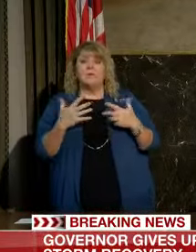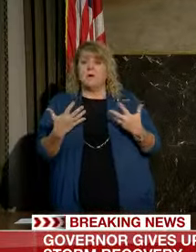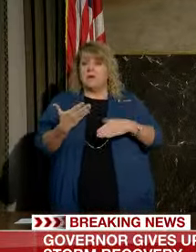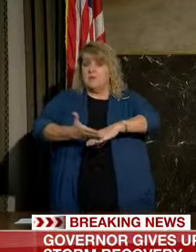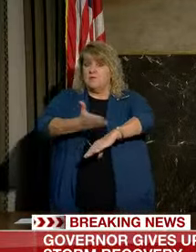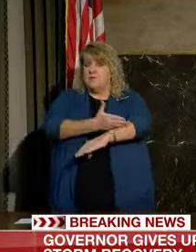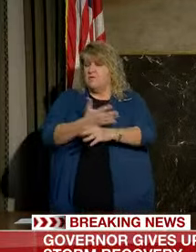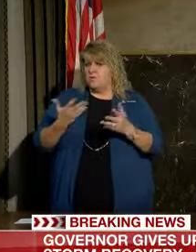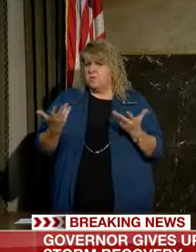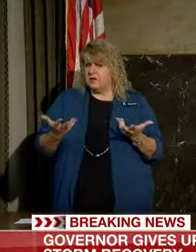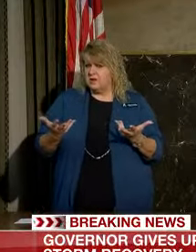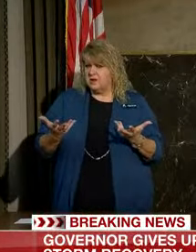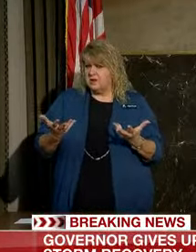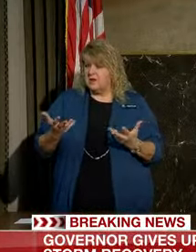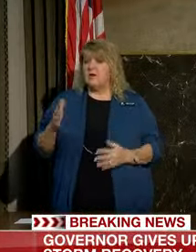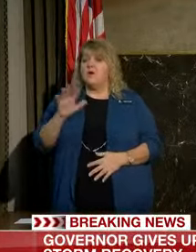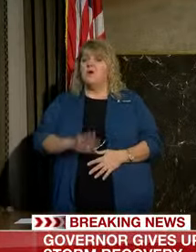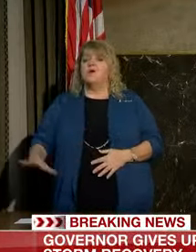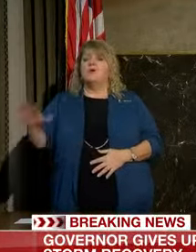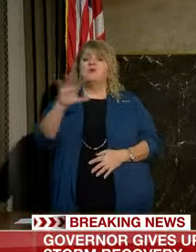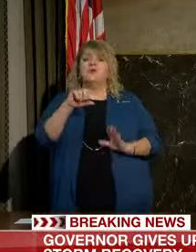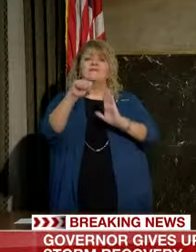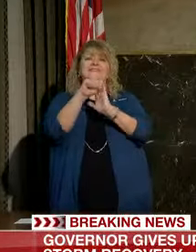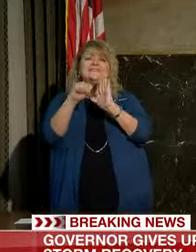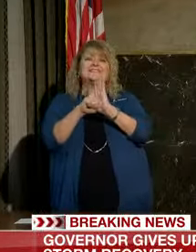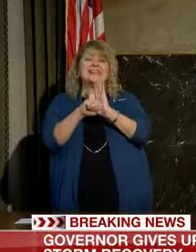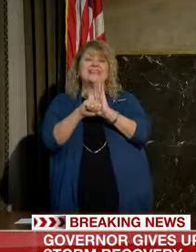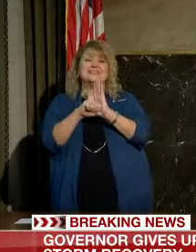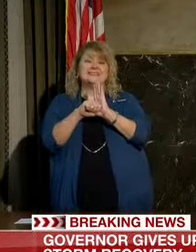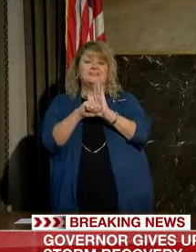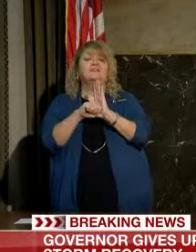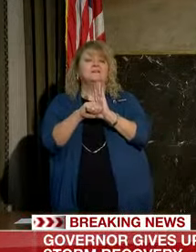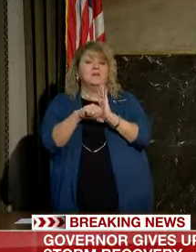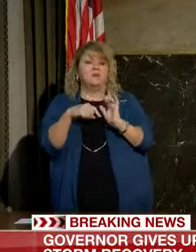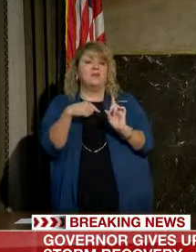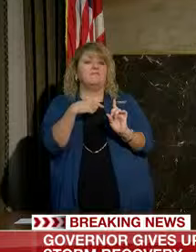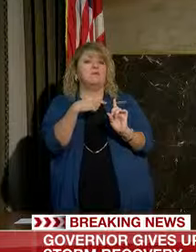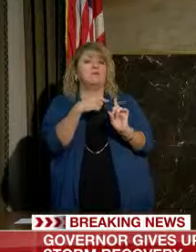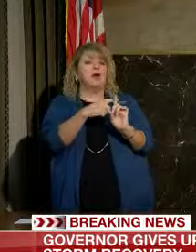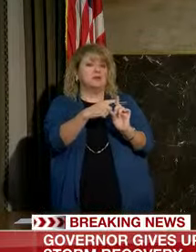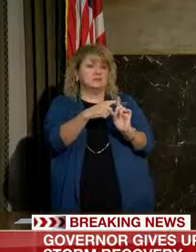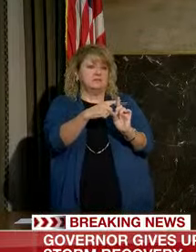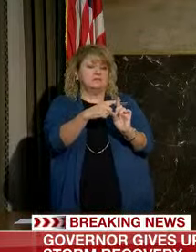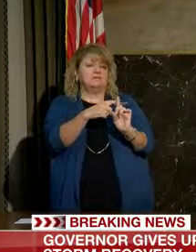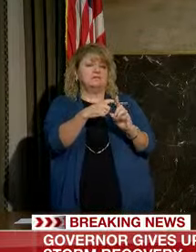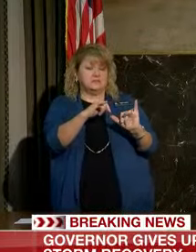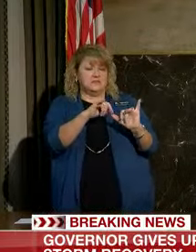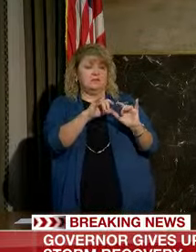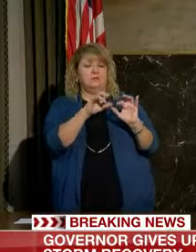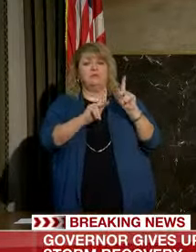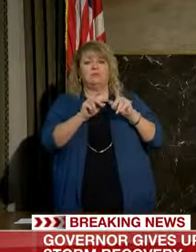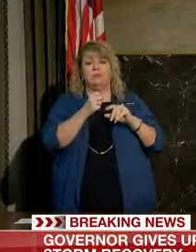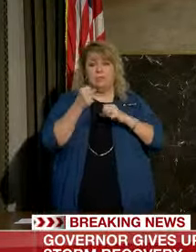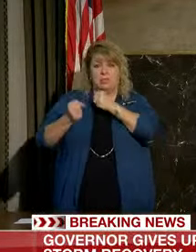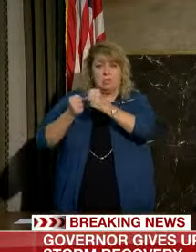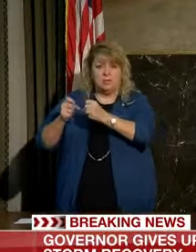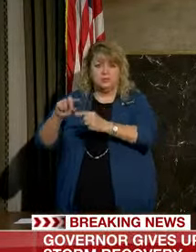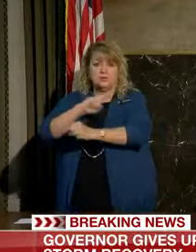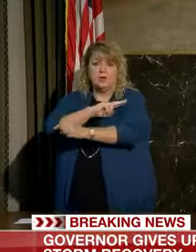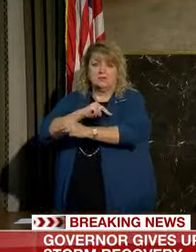improvements in our statewide percent positivity, cases, hospitalizations. In